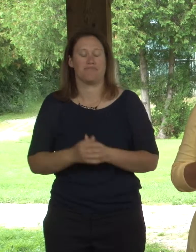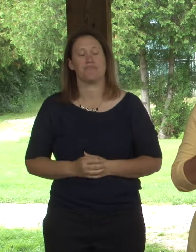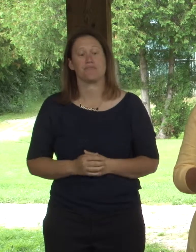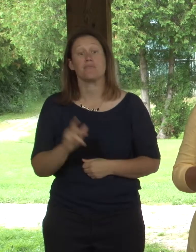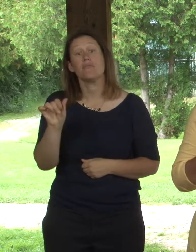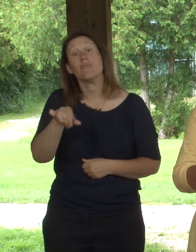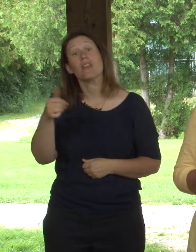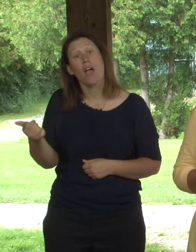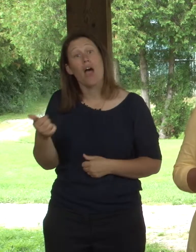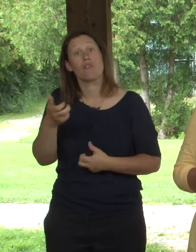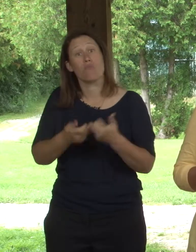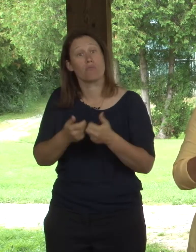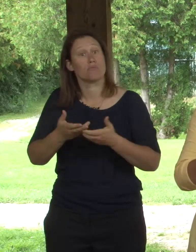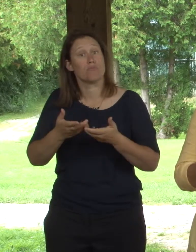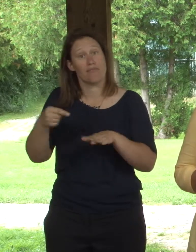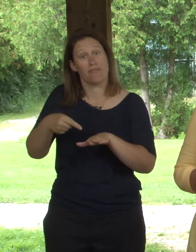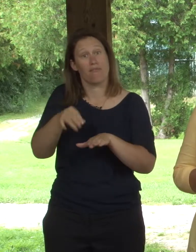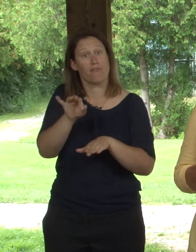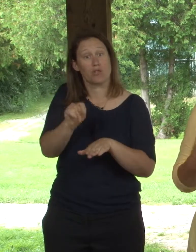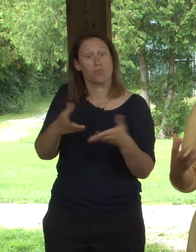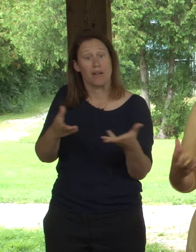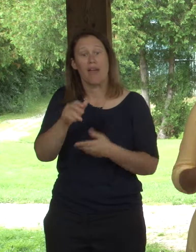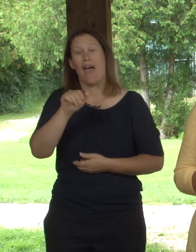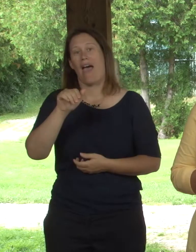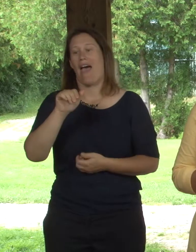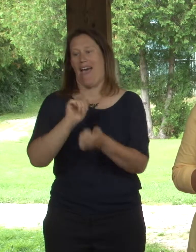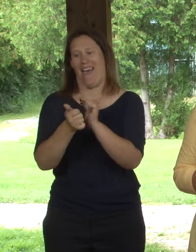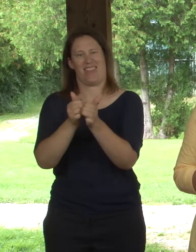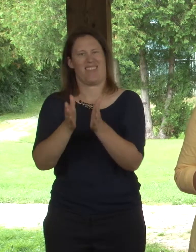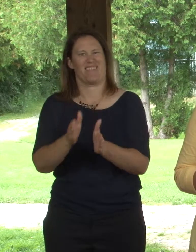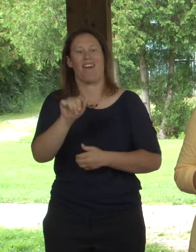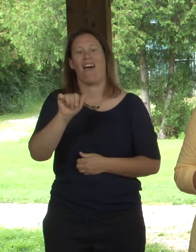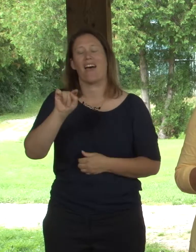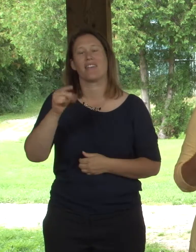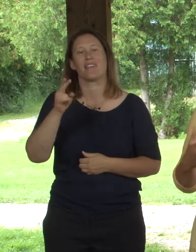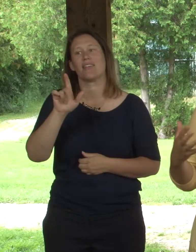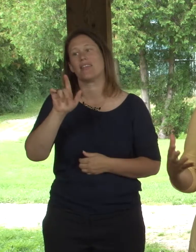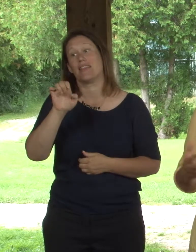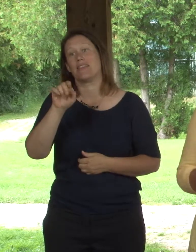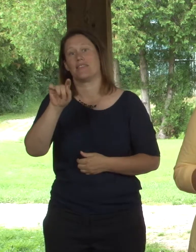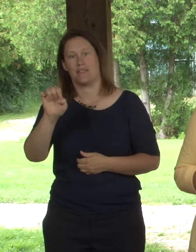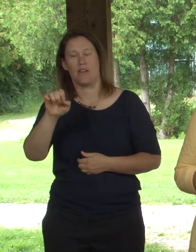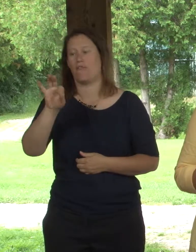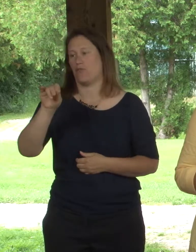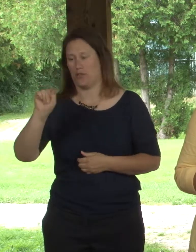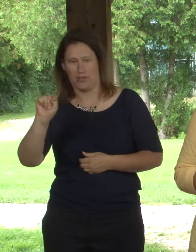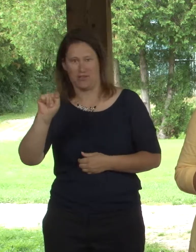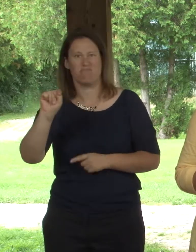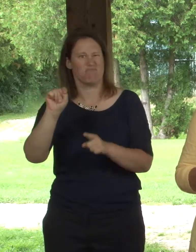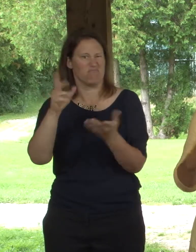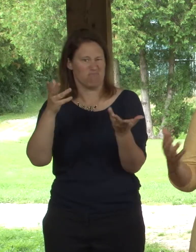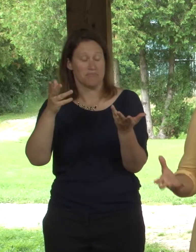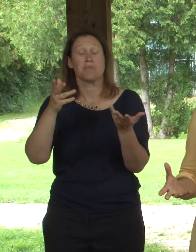help maintain good health. And one of the things that I do talk about is going to the